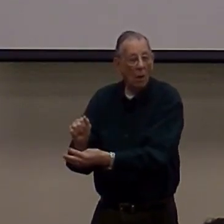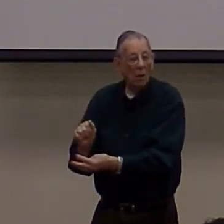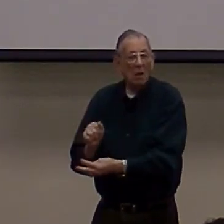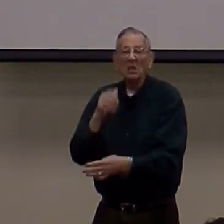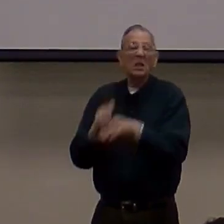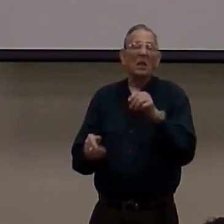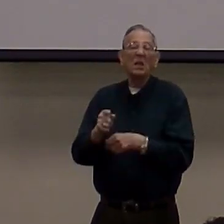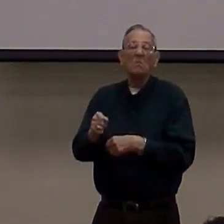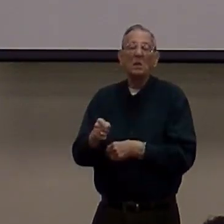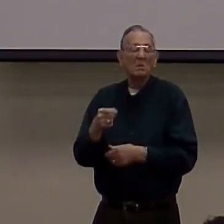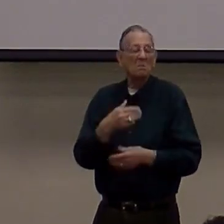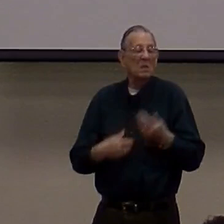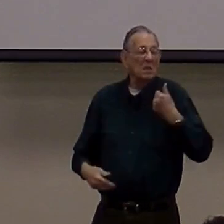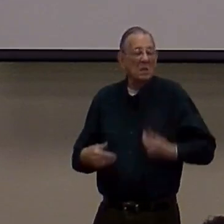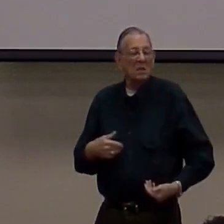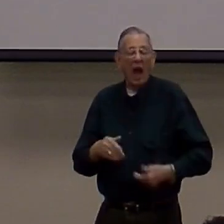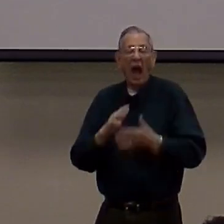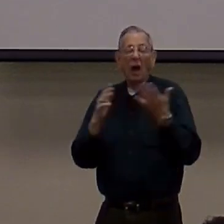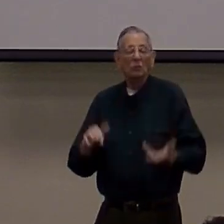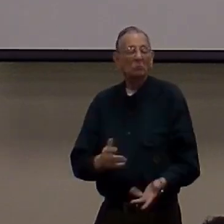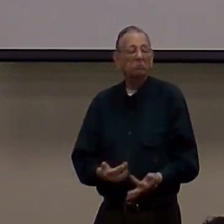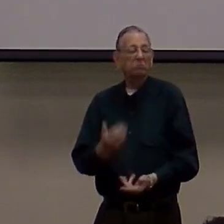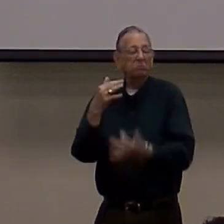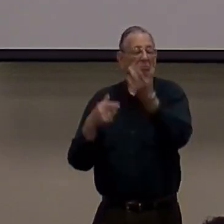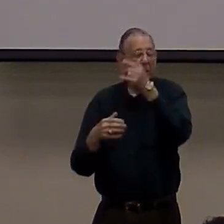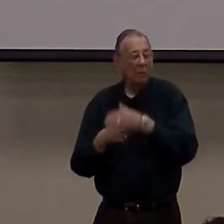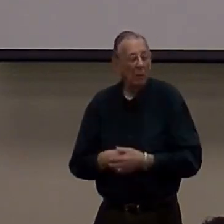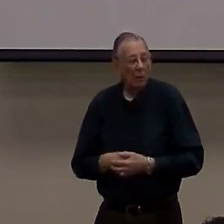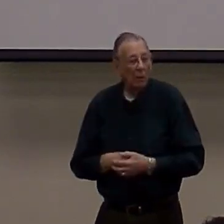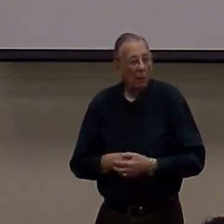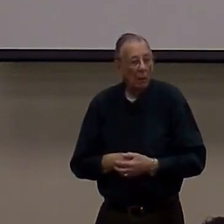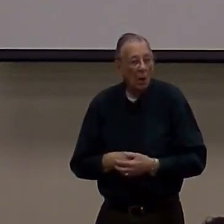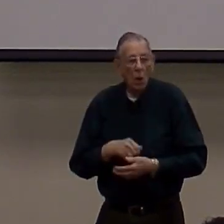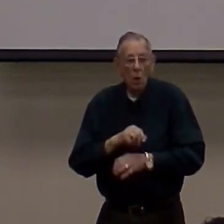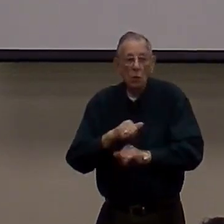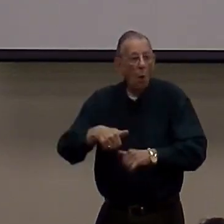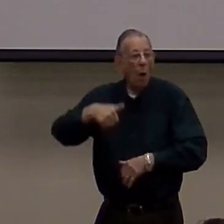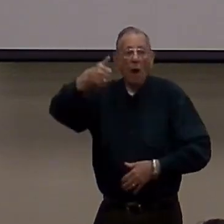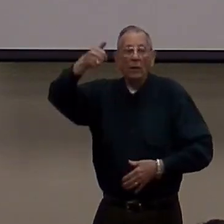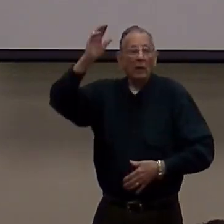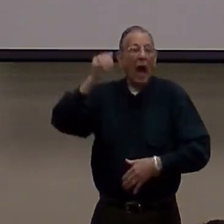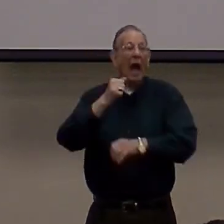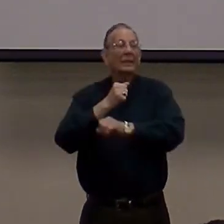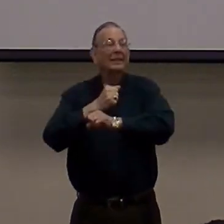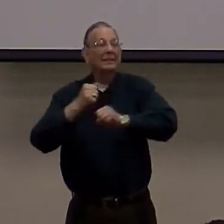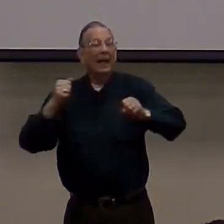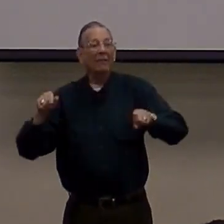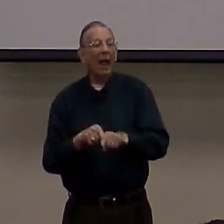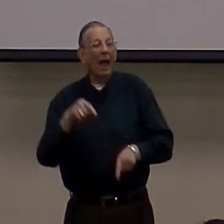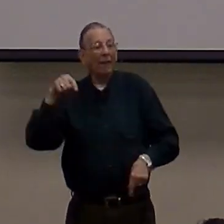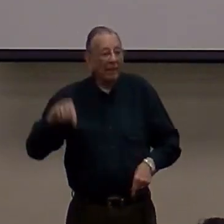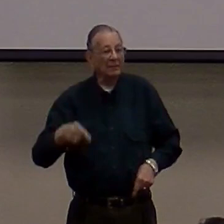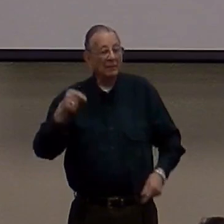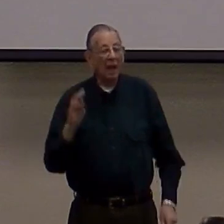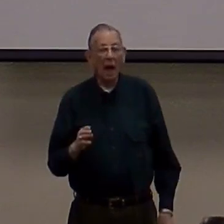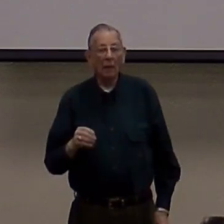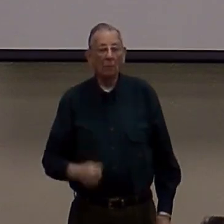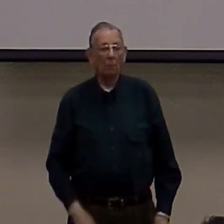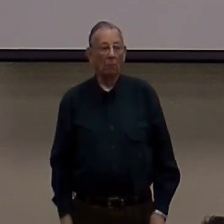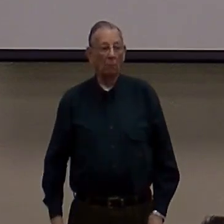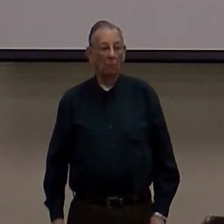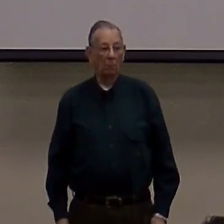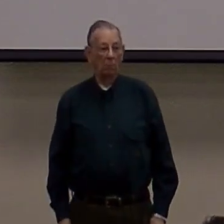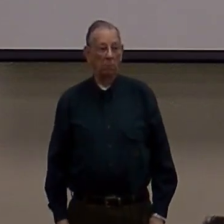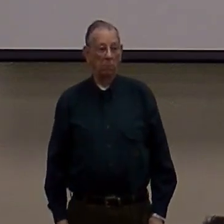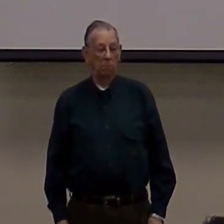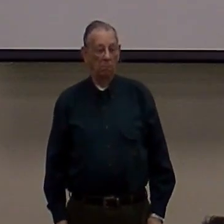into pieces and their houses be turned into piles of rubble, for no other God can save in this way. Now, he's